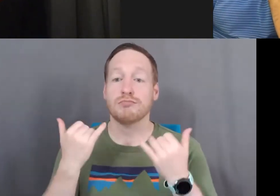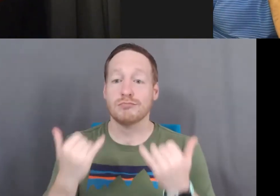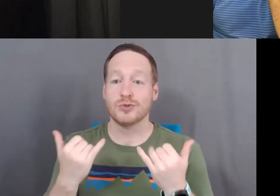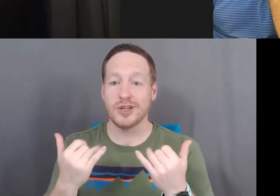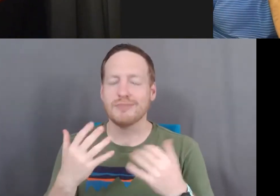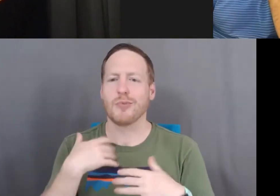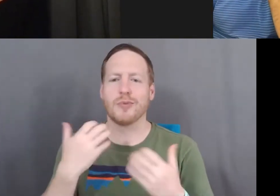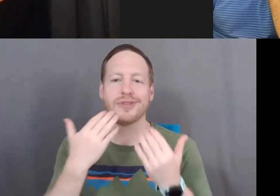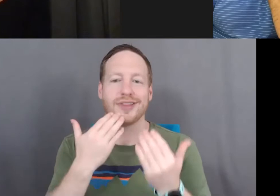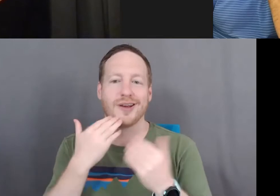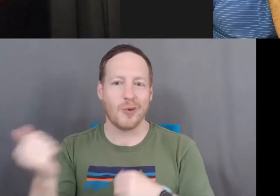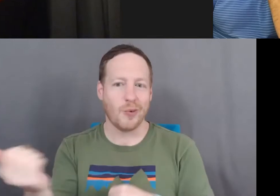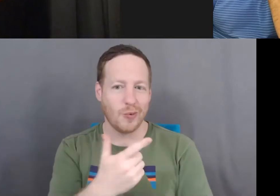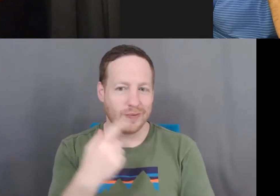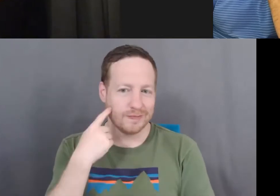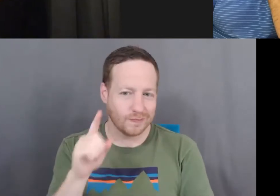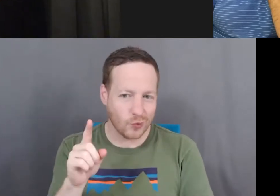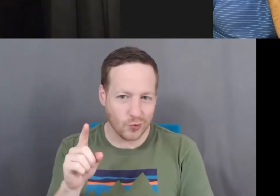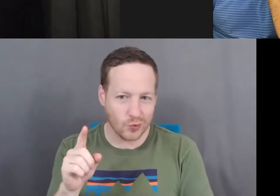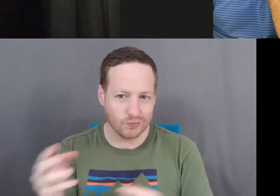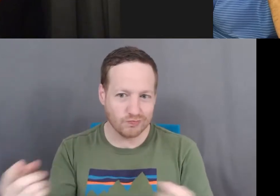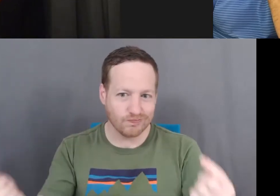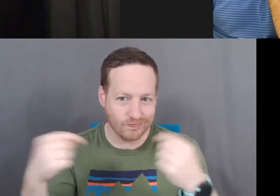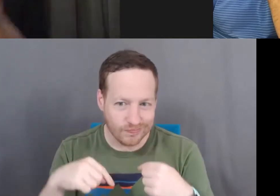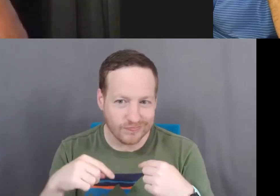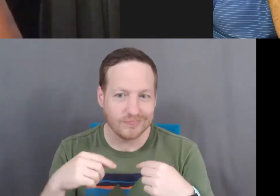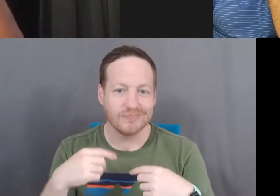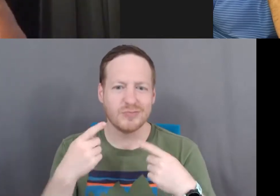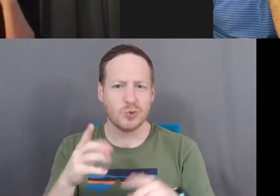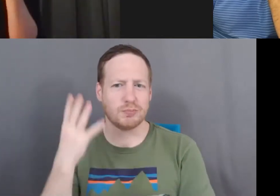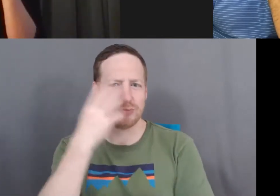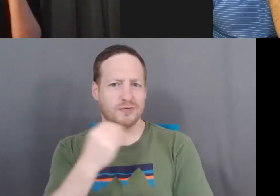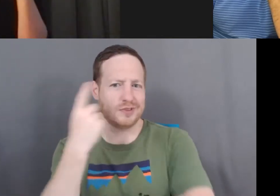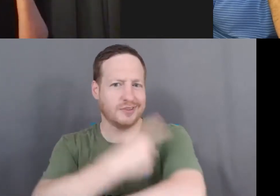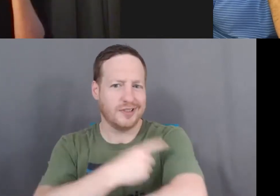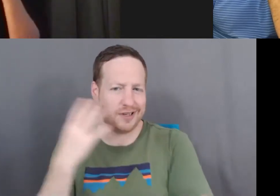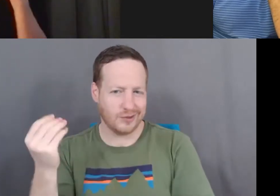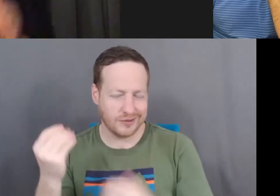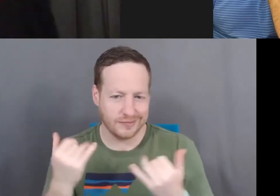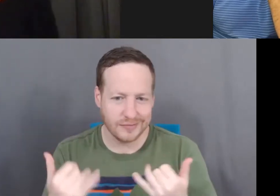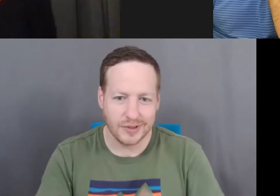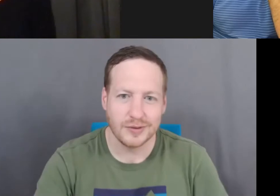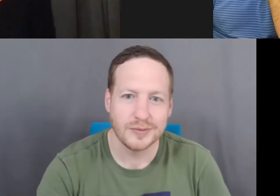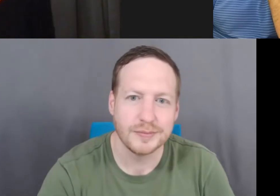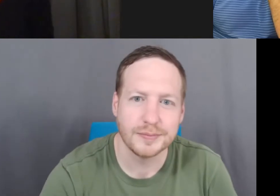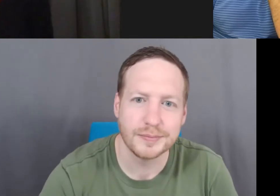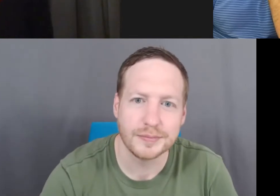Very good. I want to thank everyone for coming tonight. I really appreciate it. And it was a beautiful day